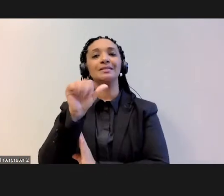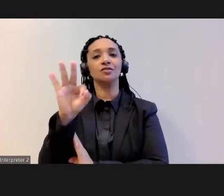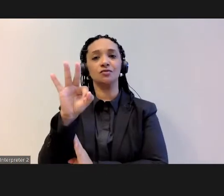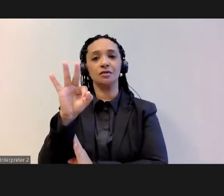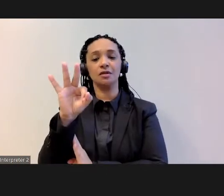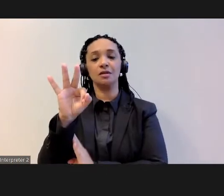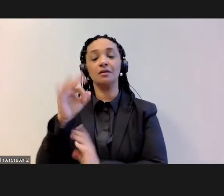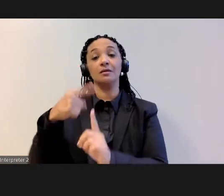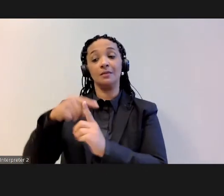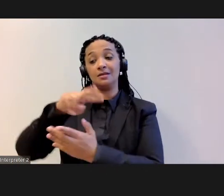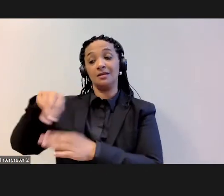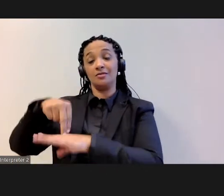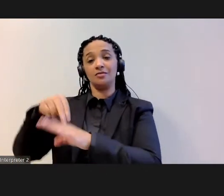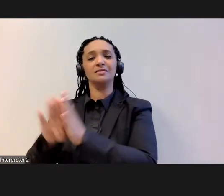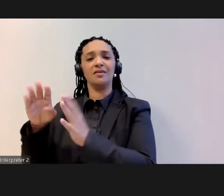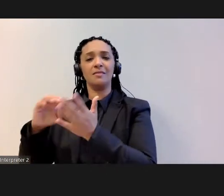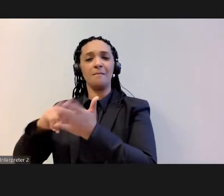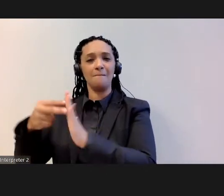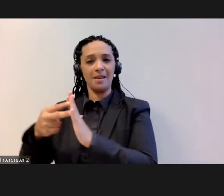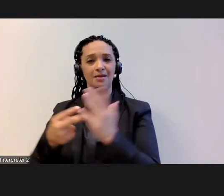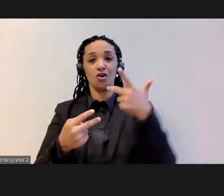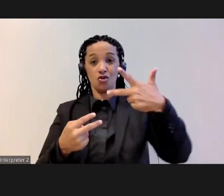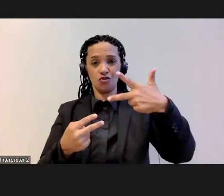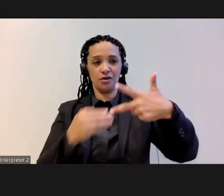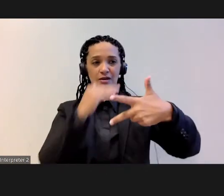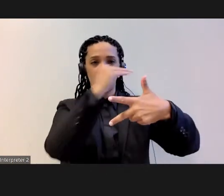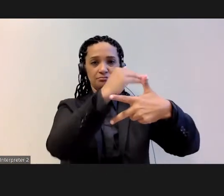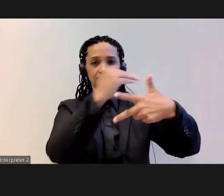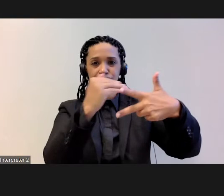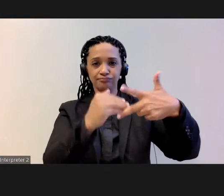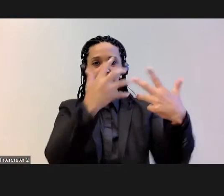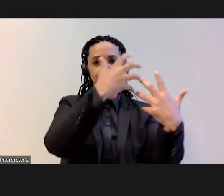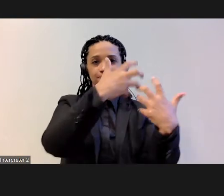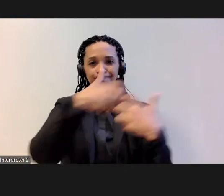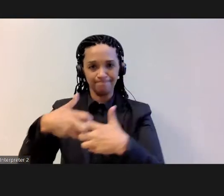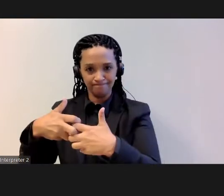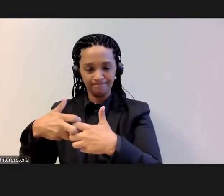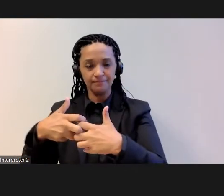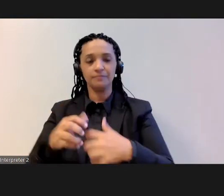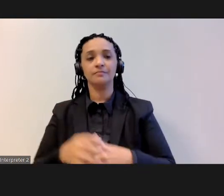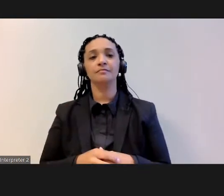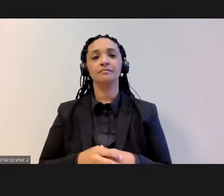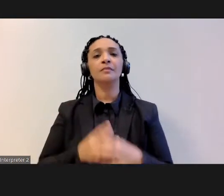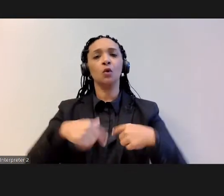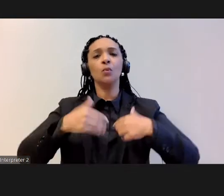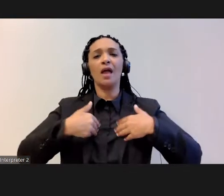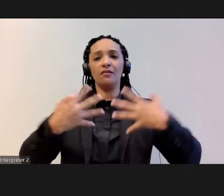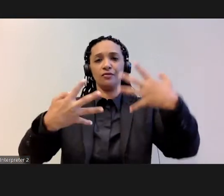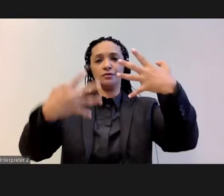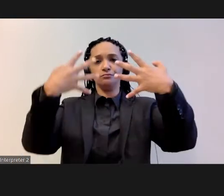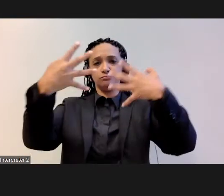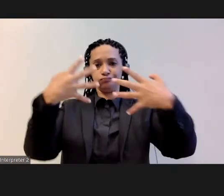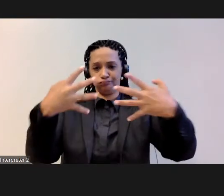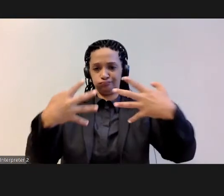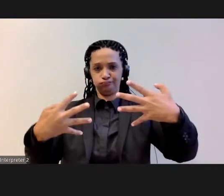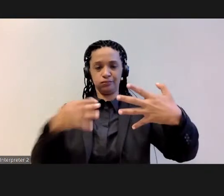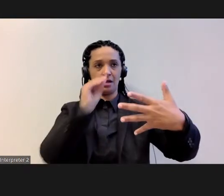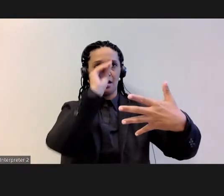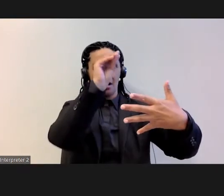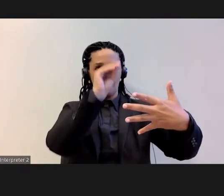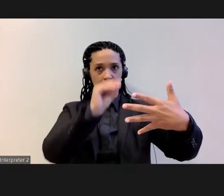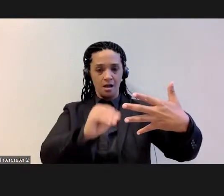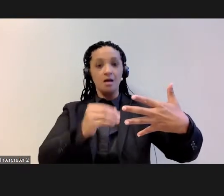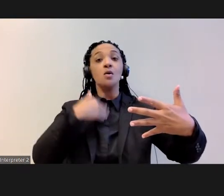Plan. So this framework is actually a dashboard which can be monitored in